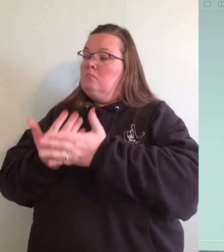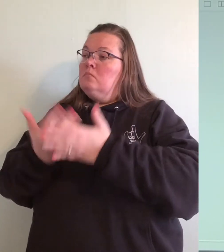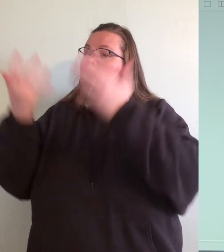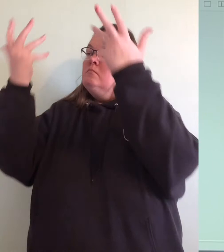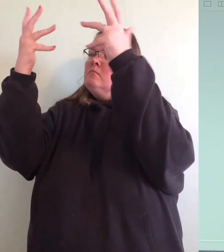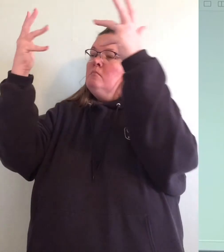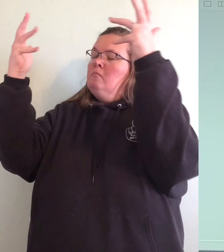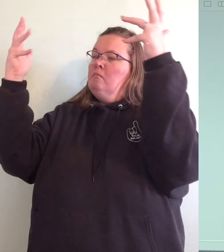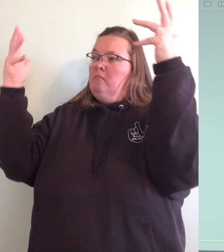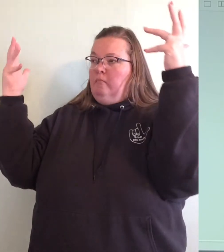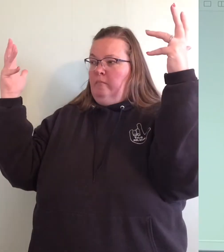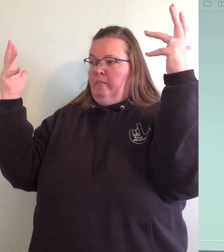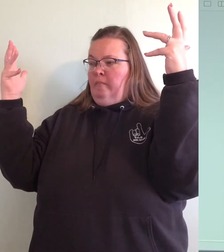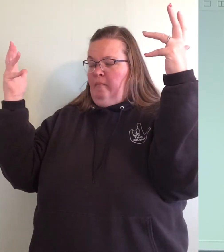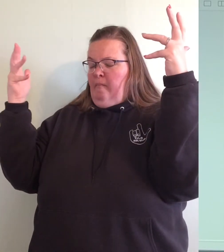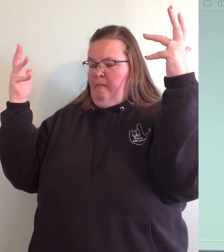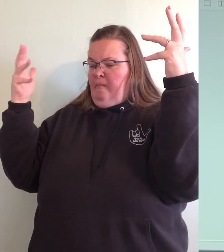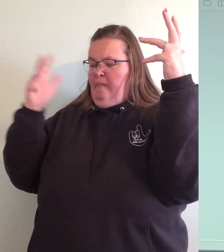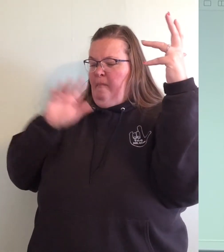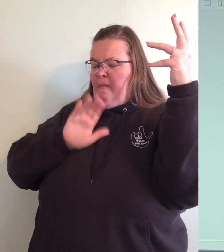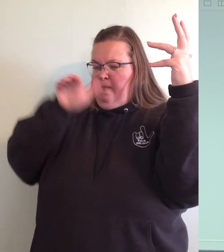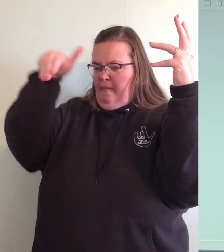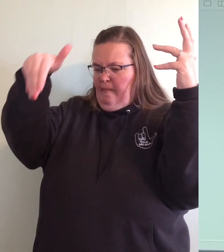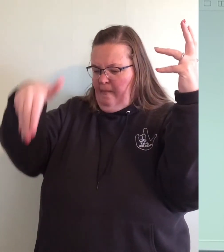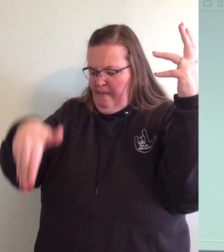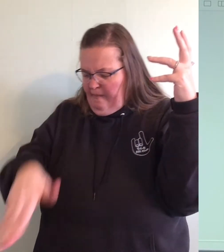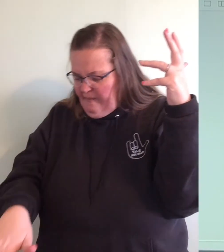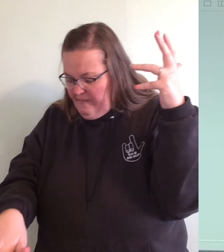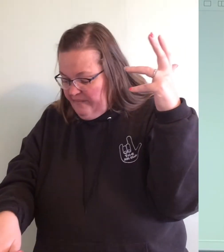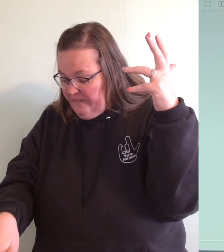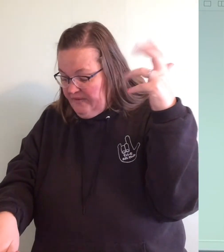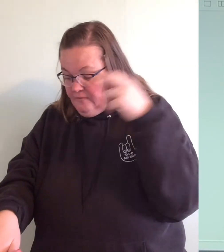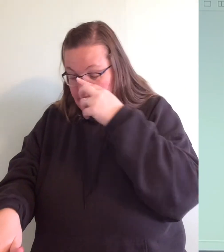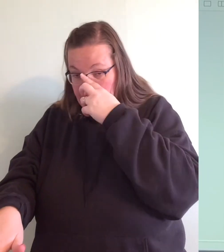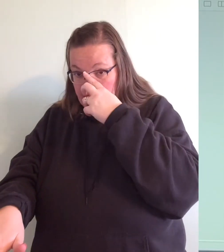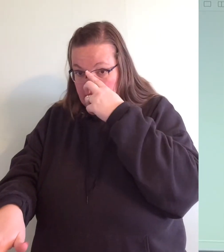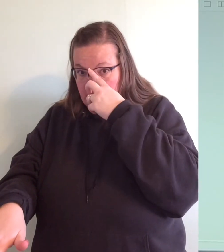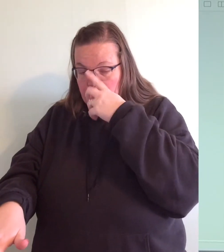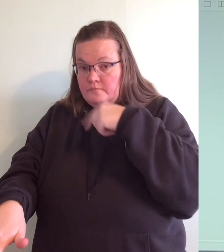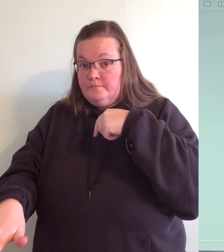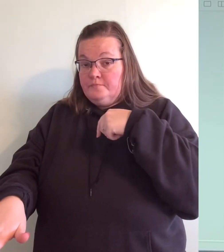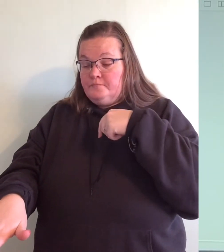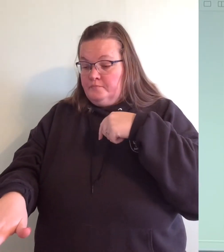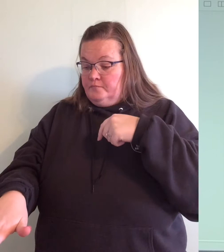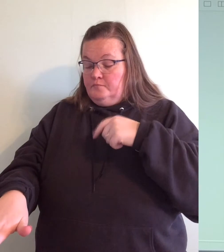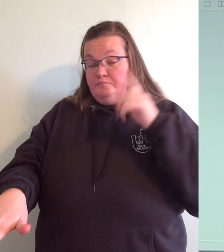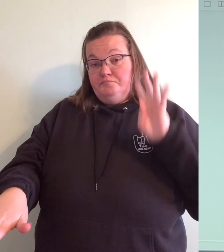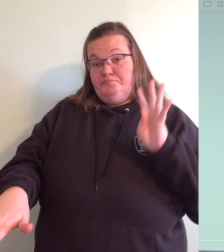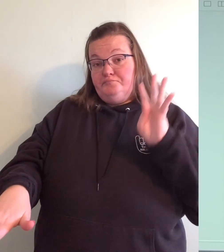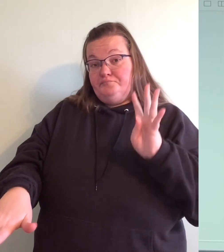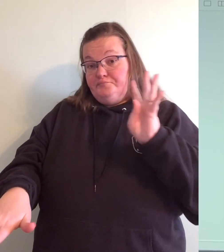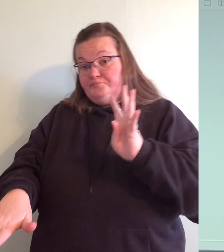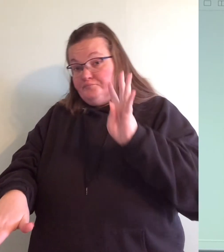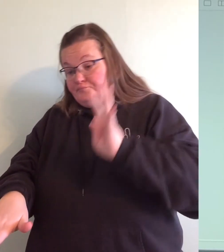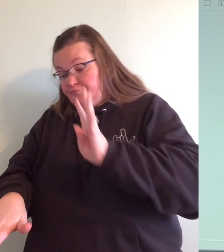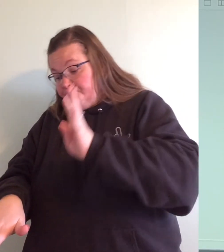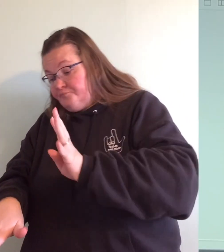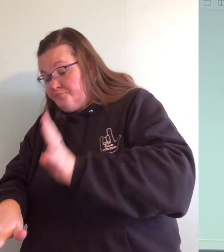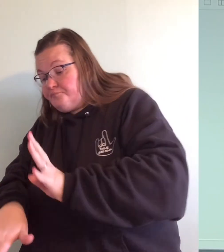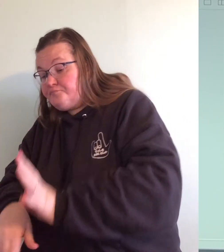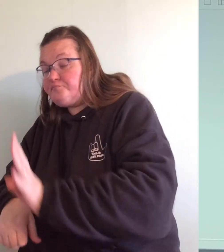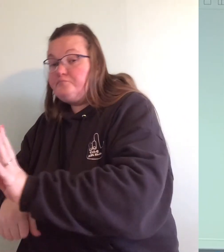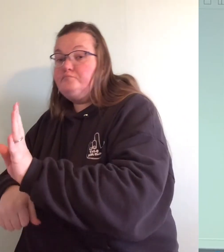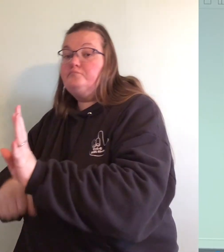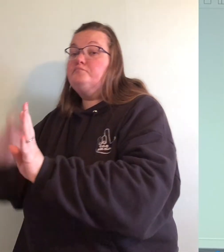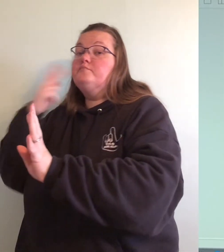to fall steeply downhill. A minute later, they came out upon the open sky. The sun was still shining,